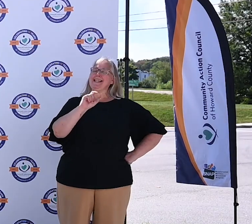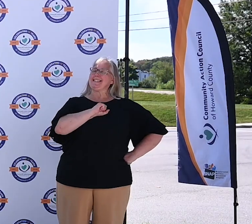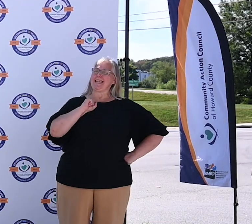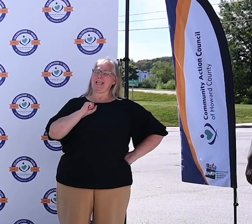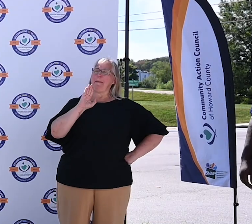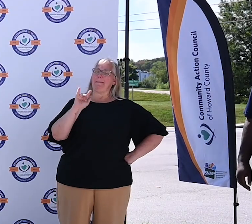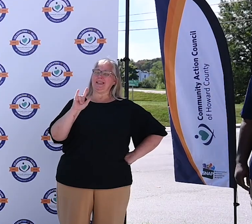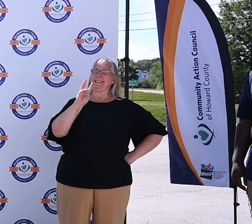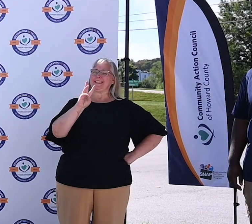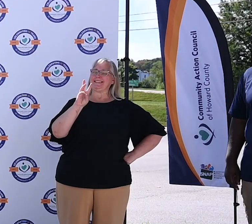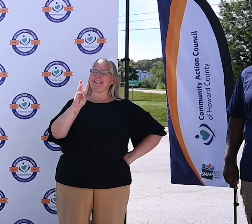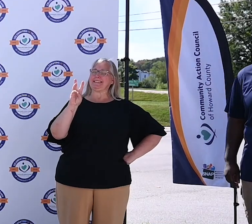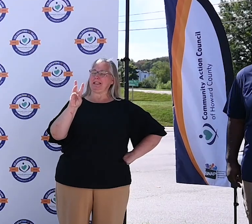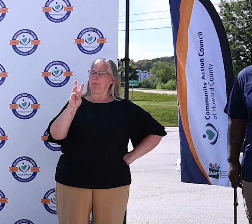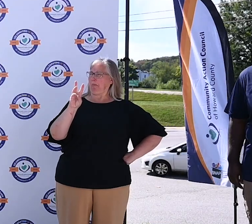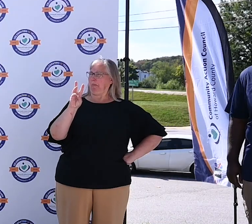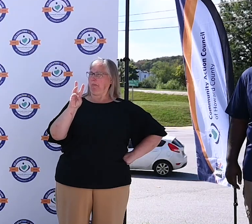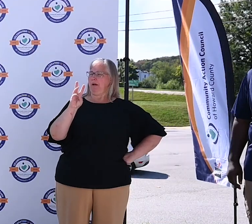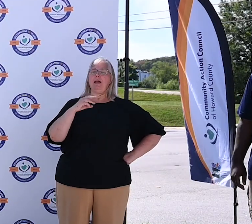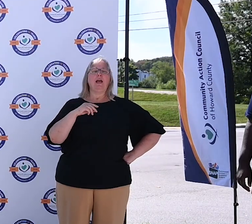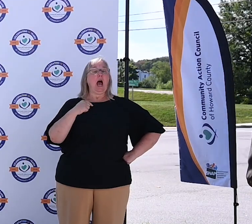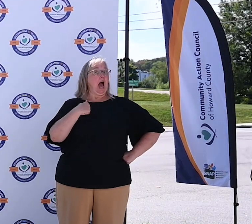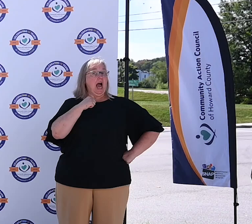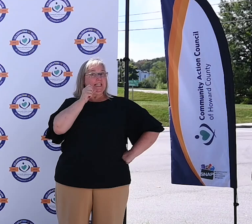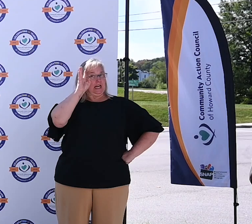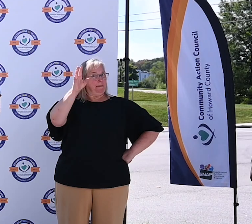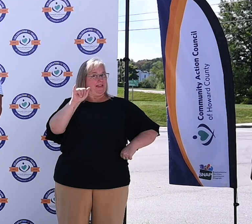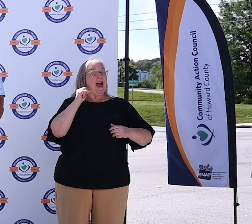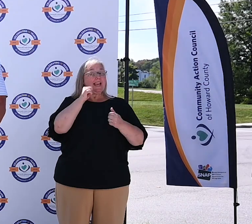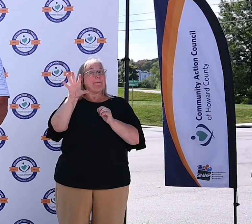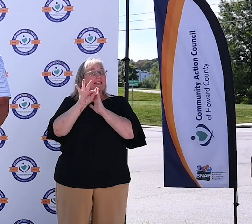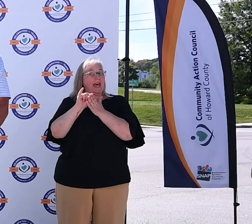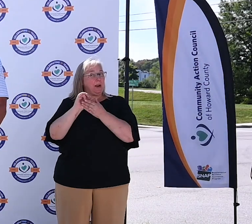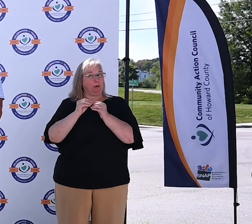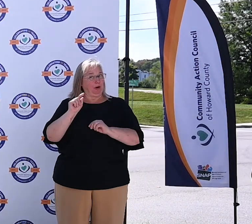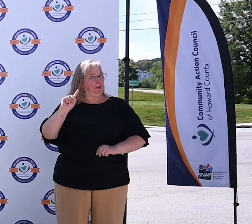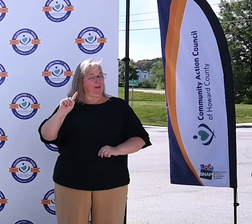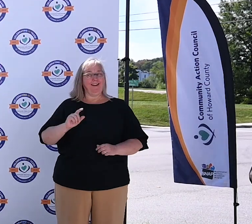Bill 666. Now, I did not pick that number.